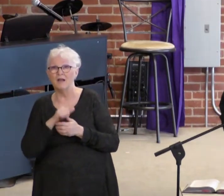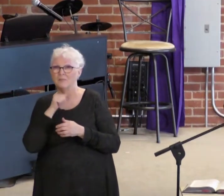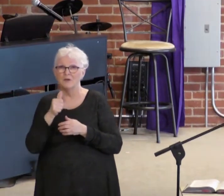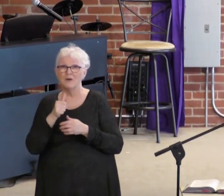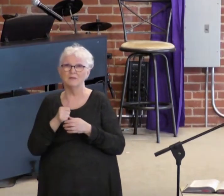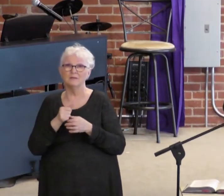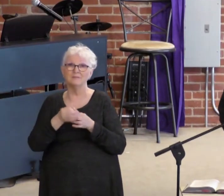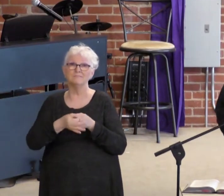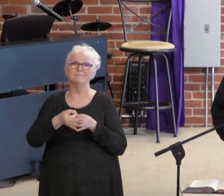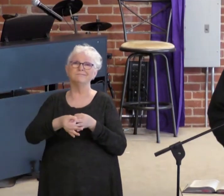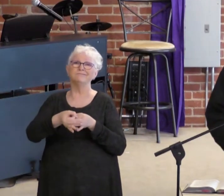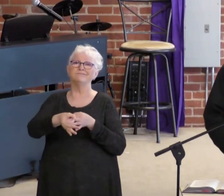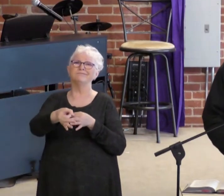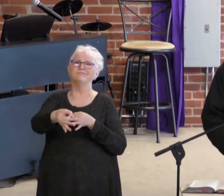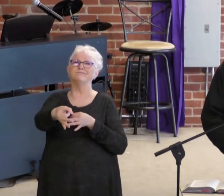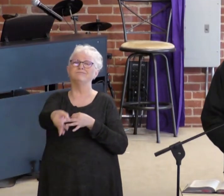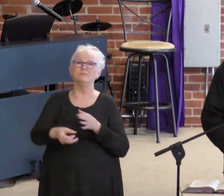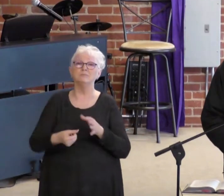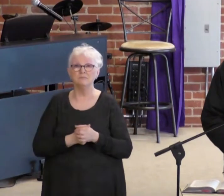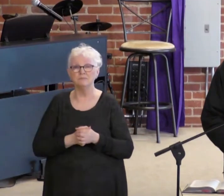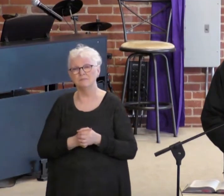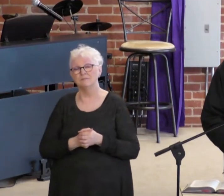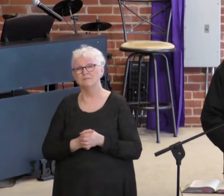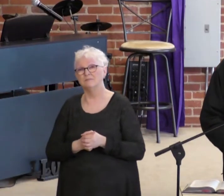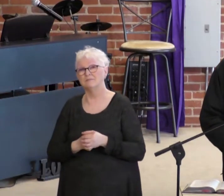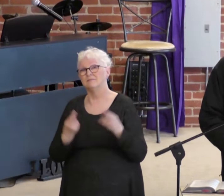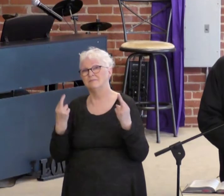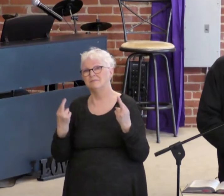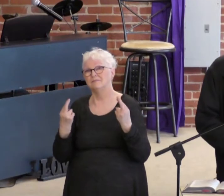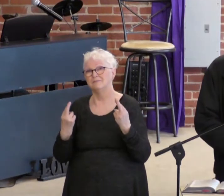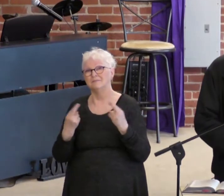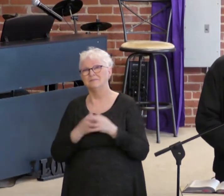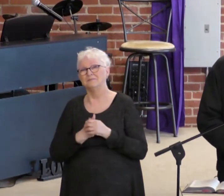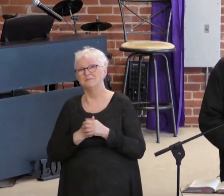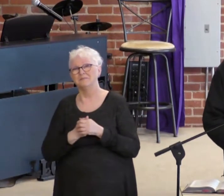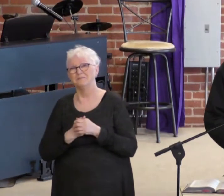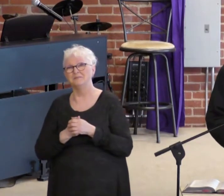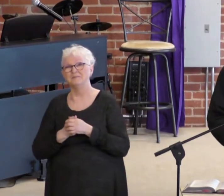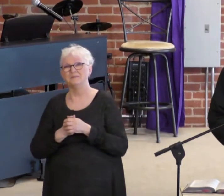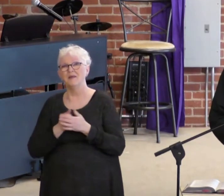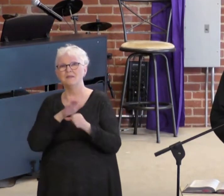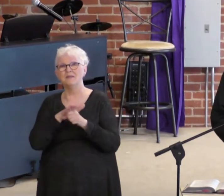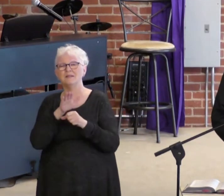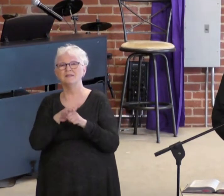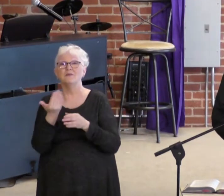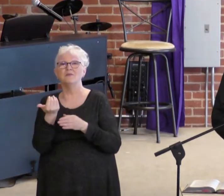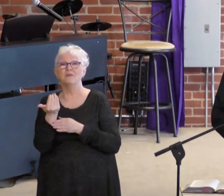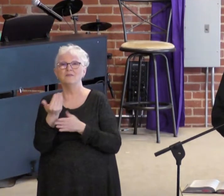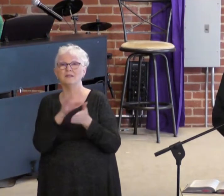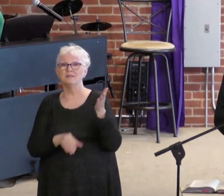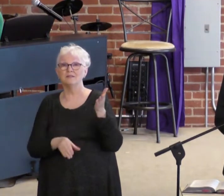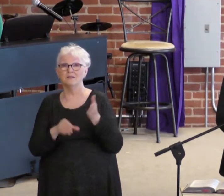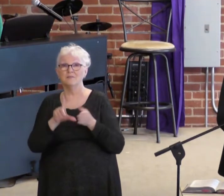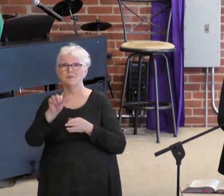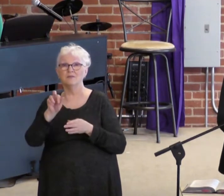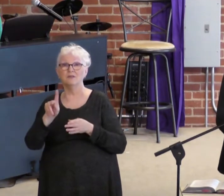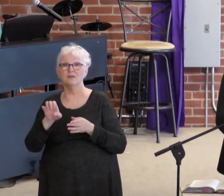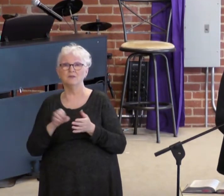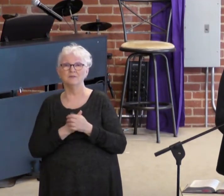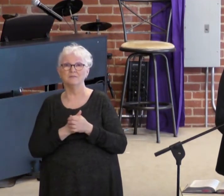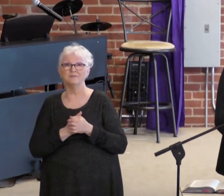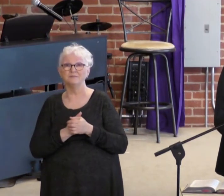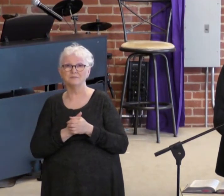going to drag this out, hopefully. But this whole 15th chapter of Luke, Jesus